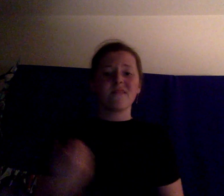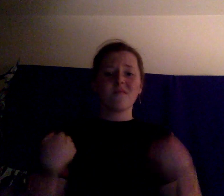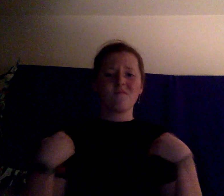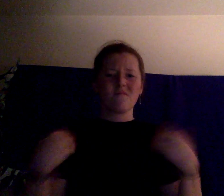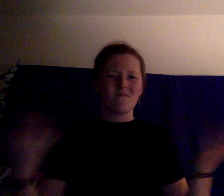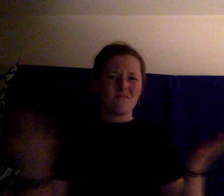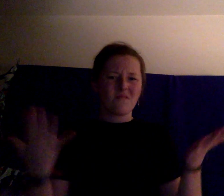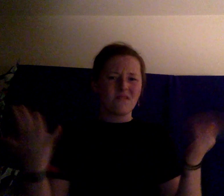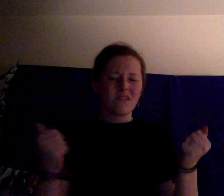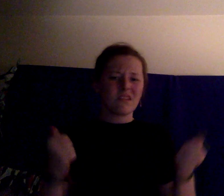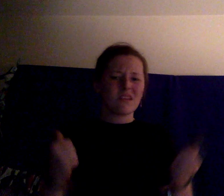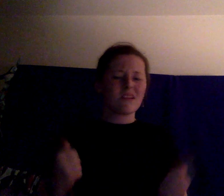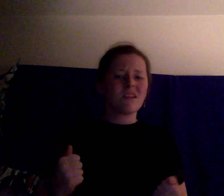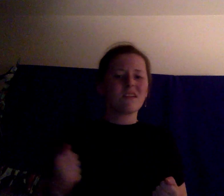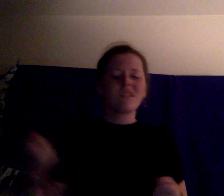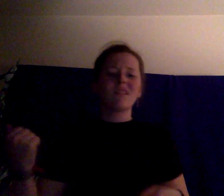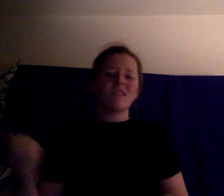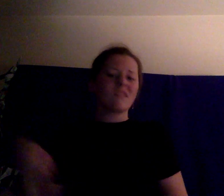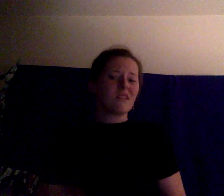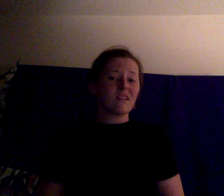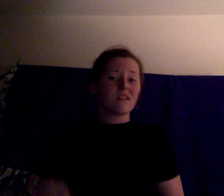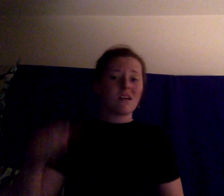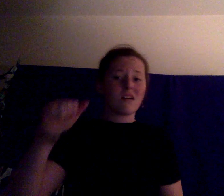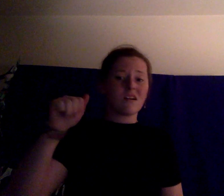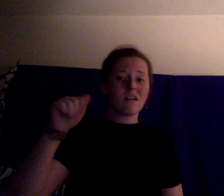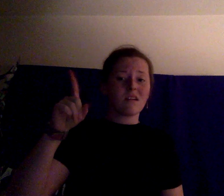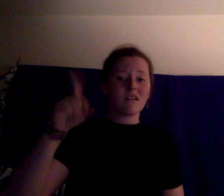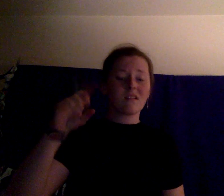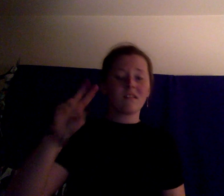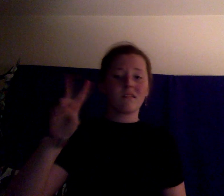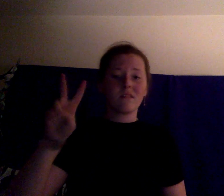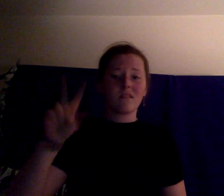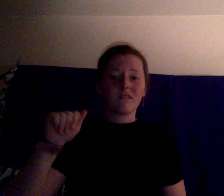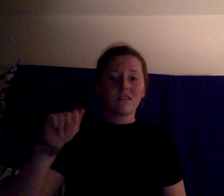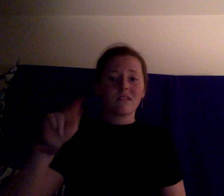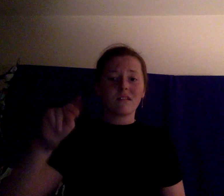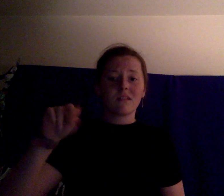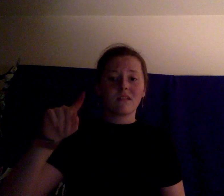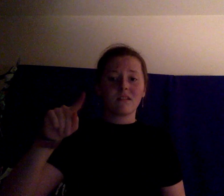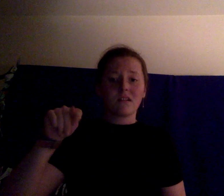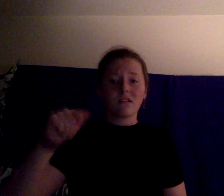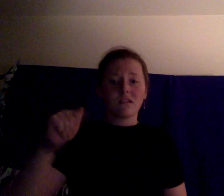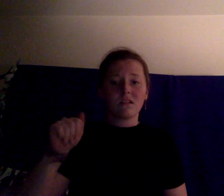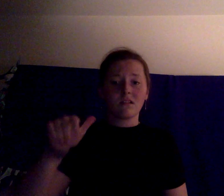hear. At most of my races, you usually found the other drivers following my line."